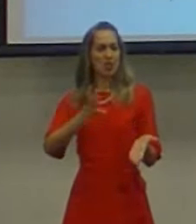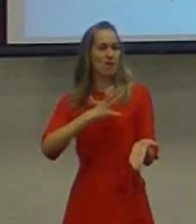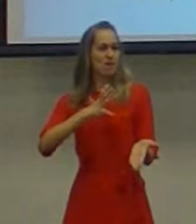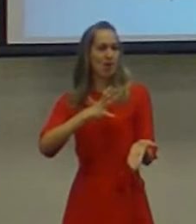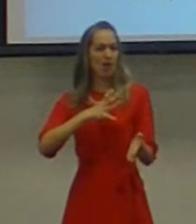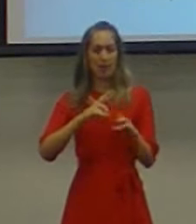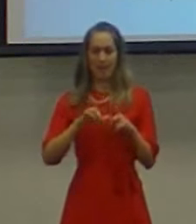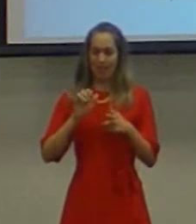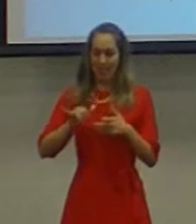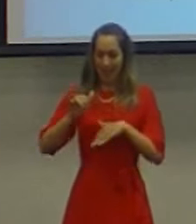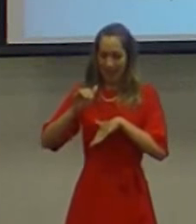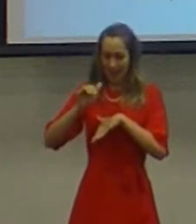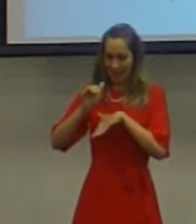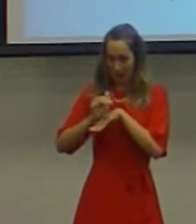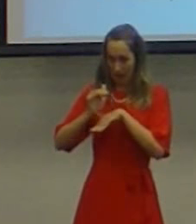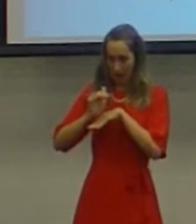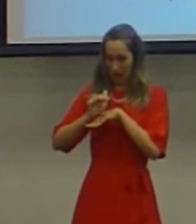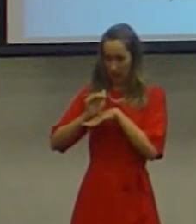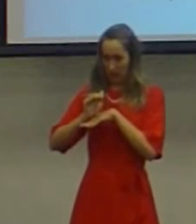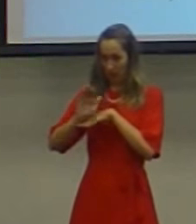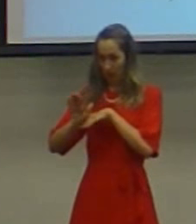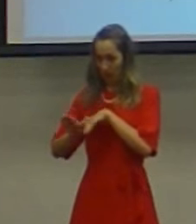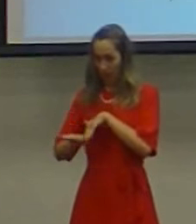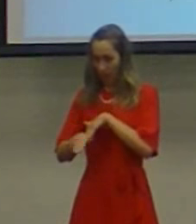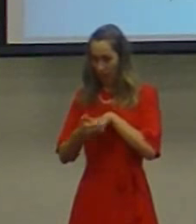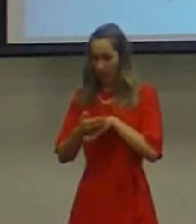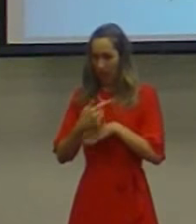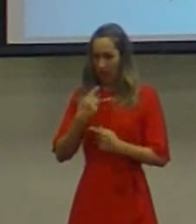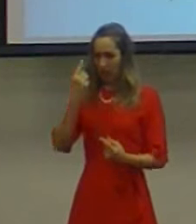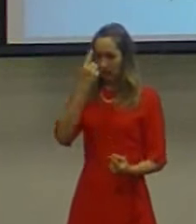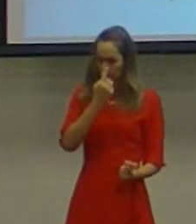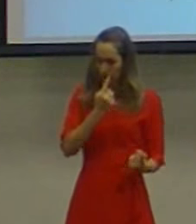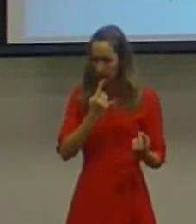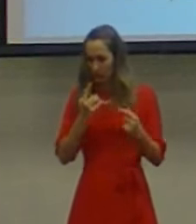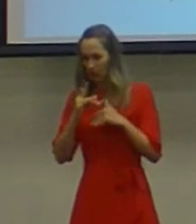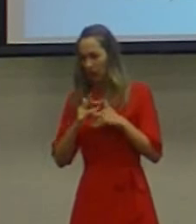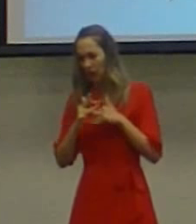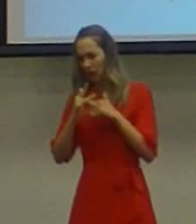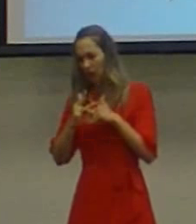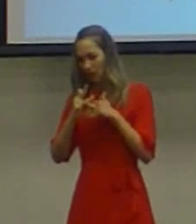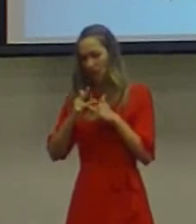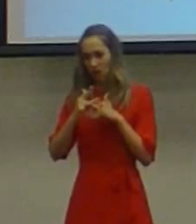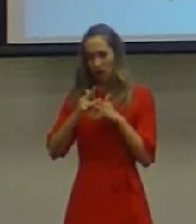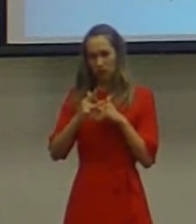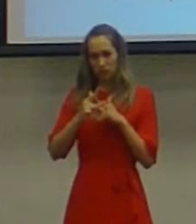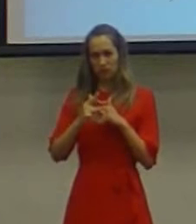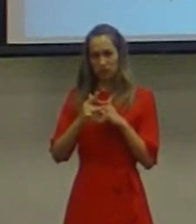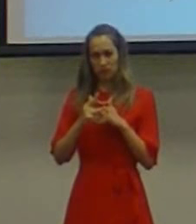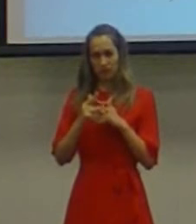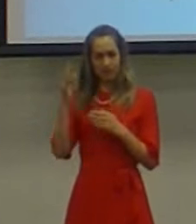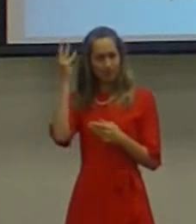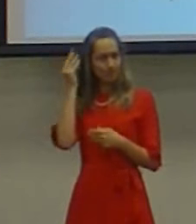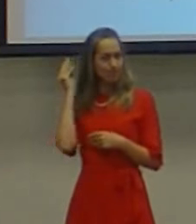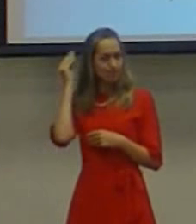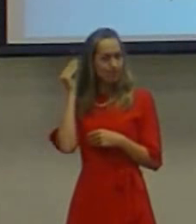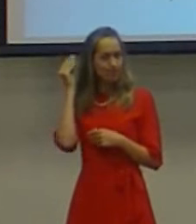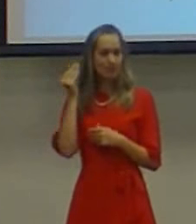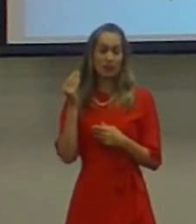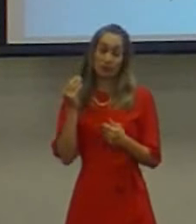night. I just couldn't get that dream when God put it back there. And, it was scary.